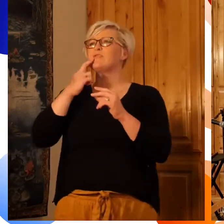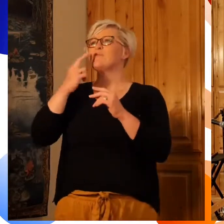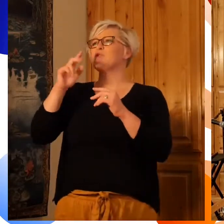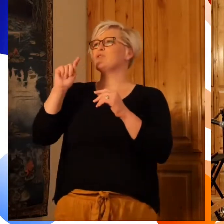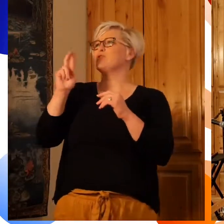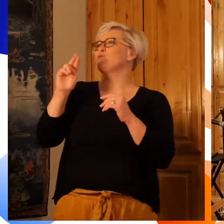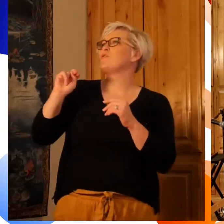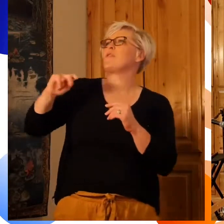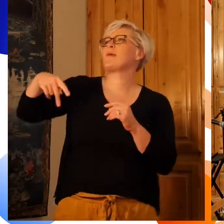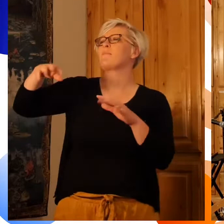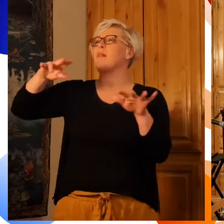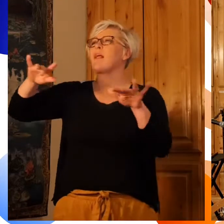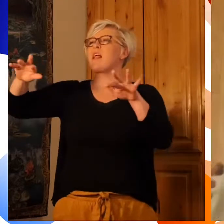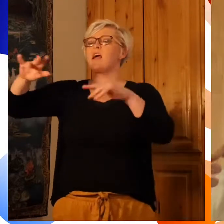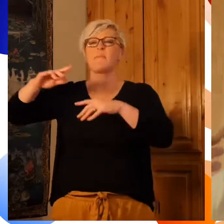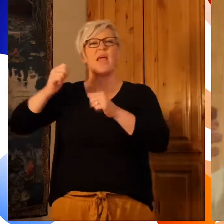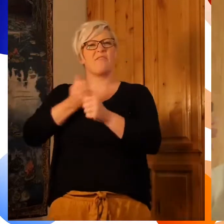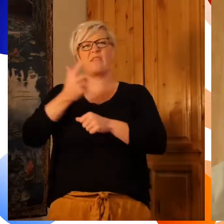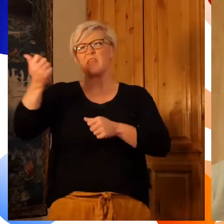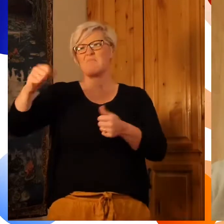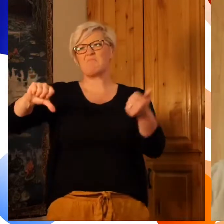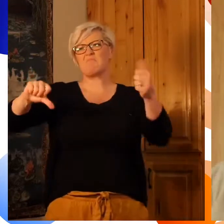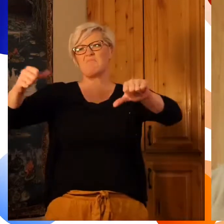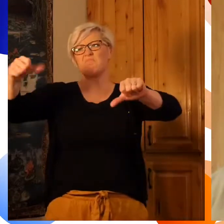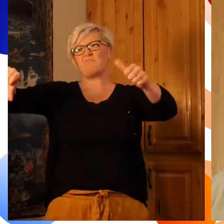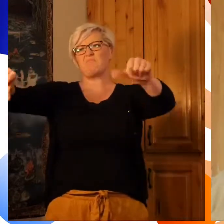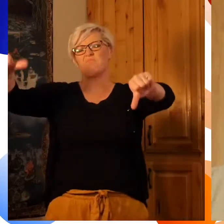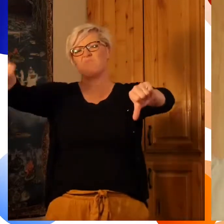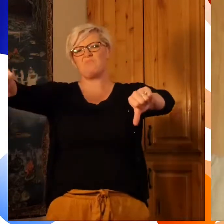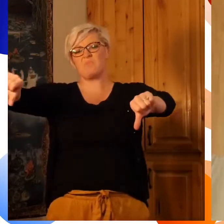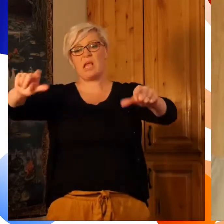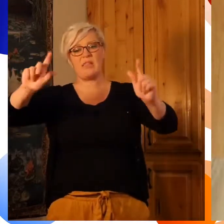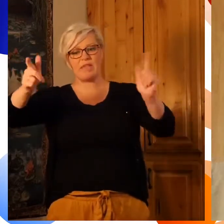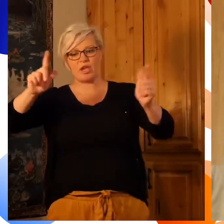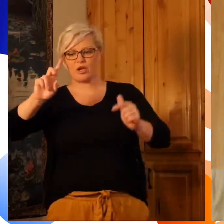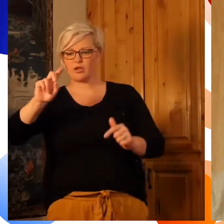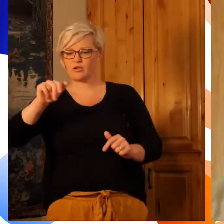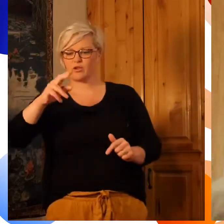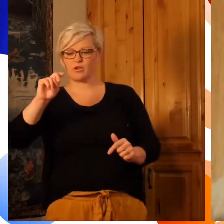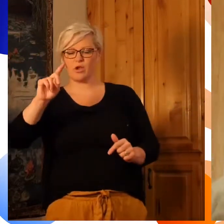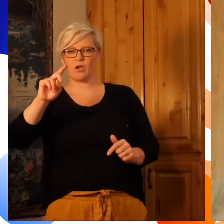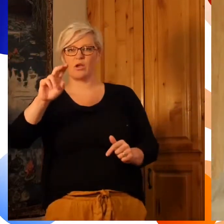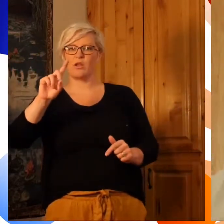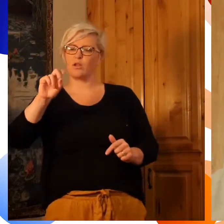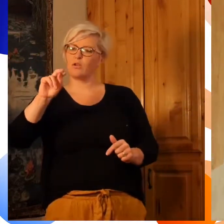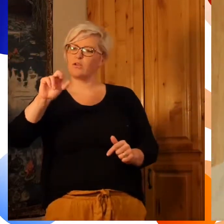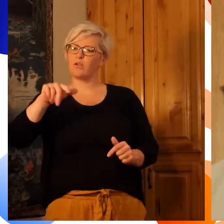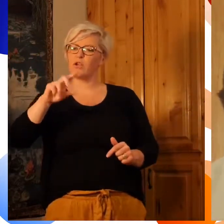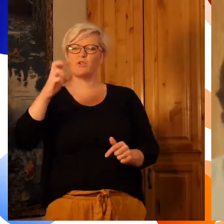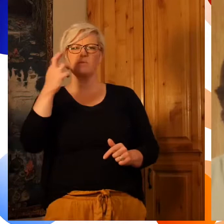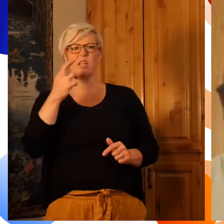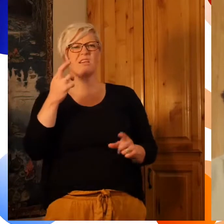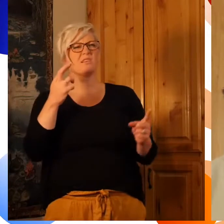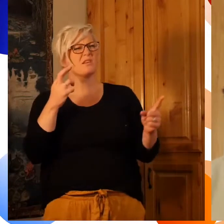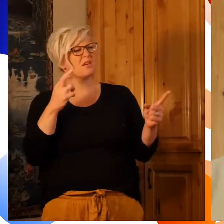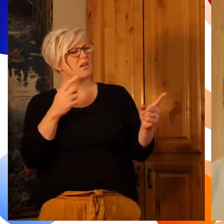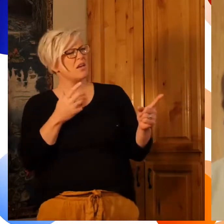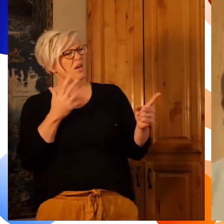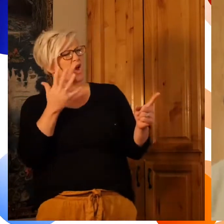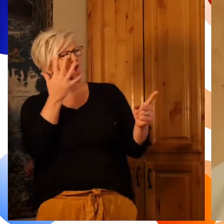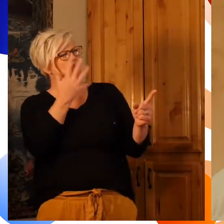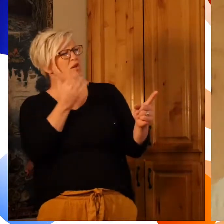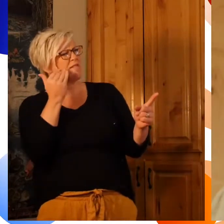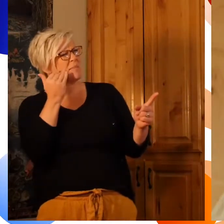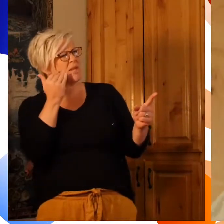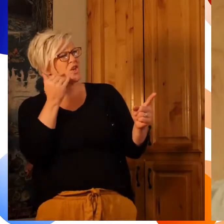then after some while, Donald realized that many of the little people looked very familiar to him, like neighbors he had known from decades and